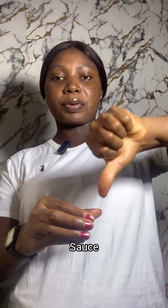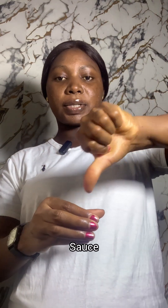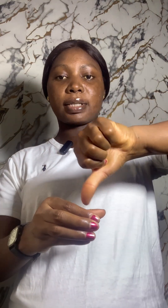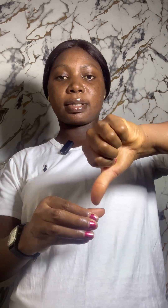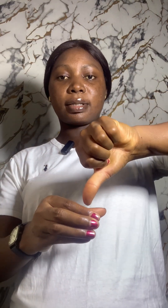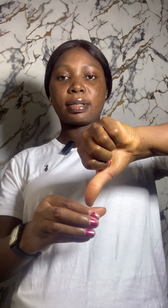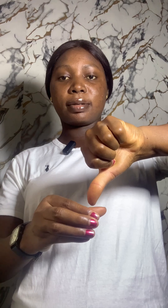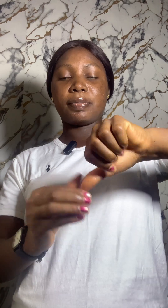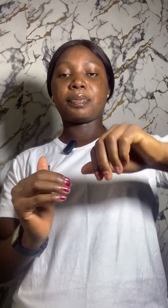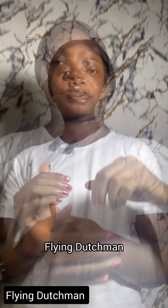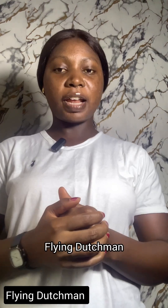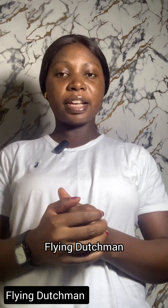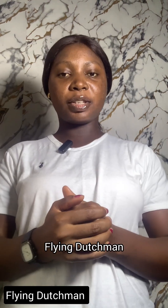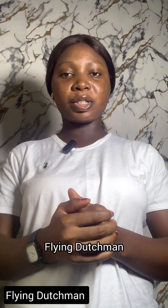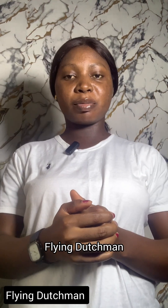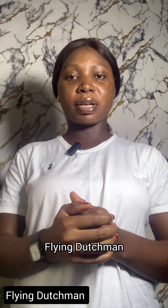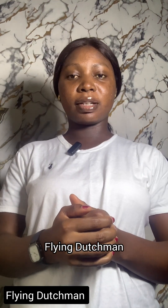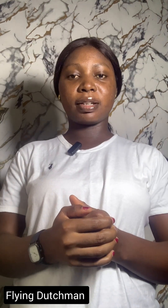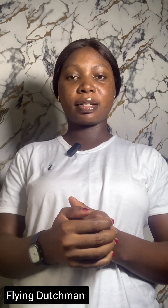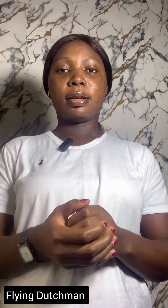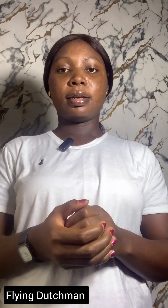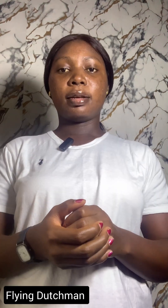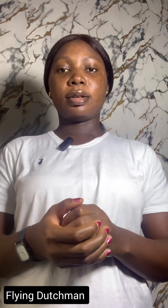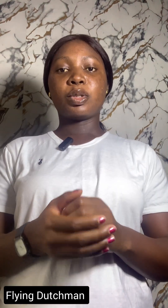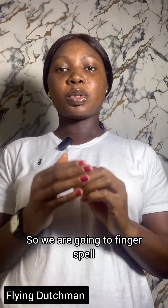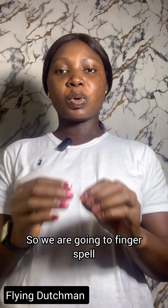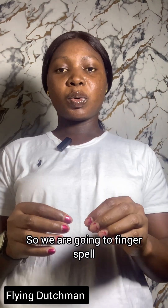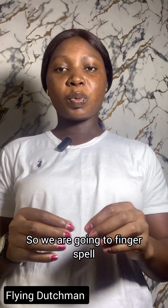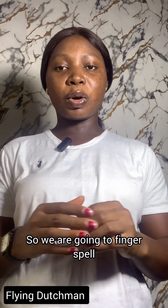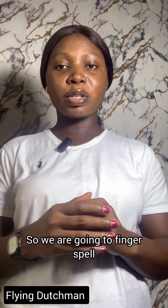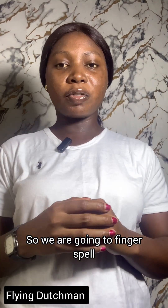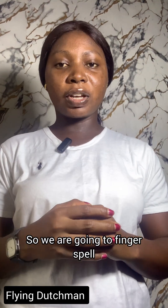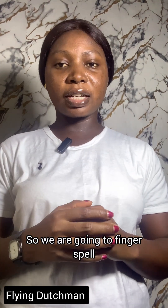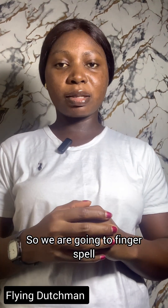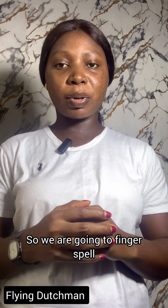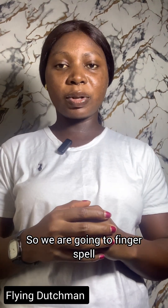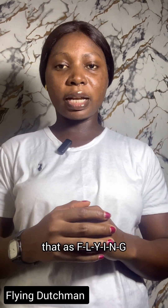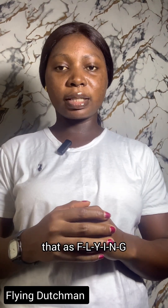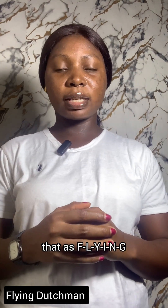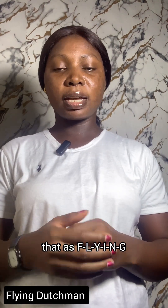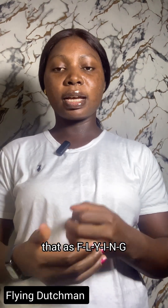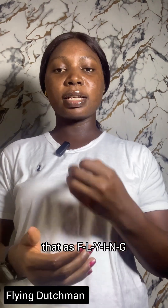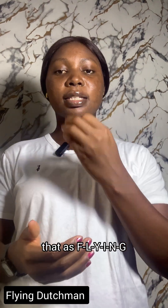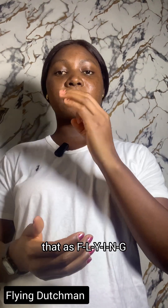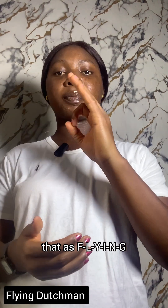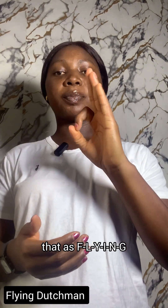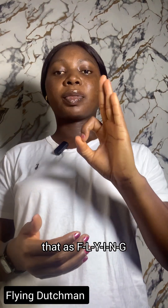sauce. Flying Dutchman. So we are going to finger spell that as